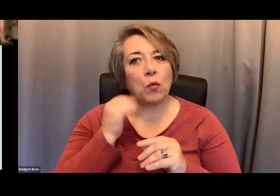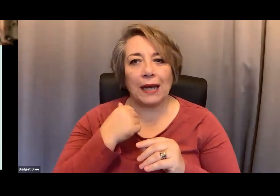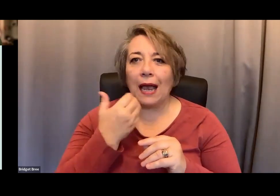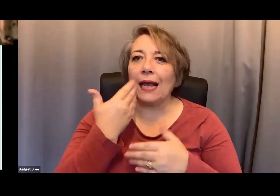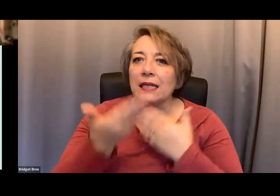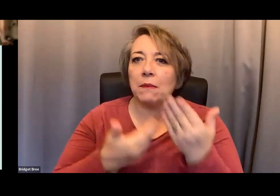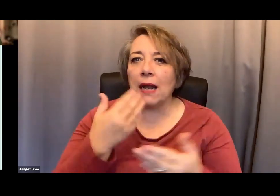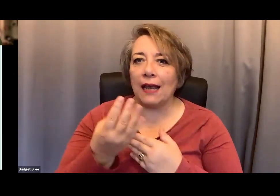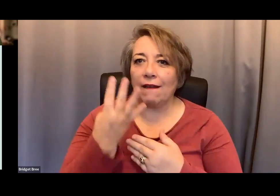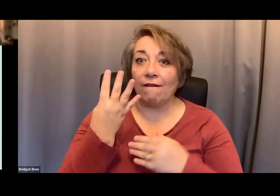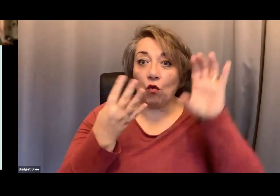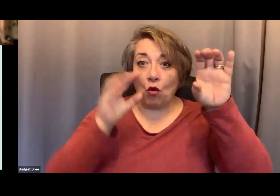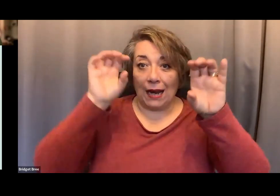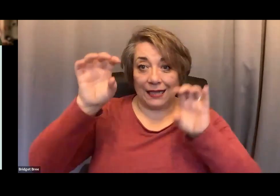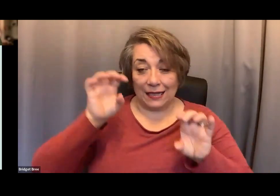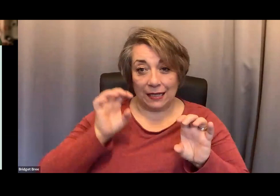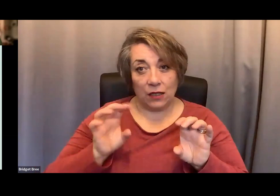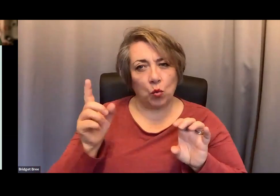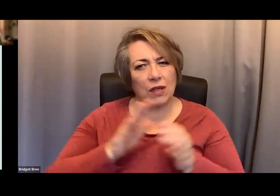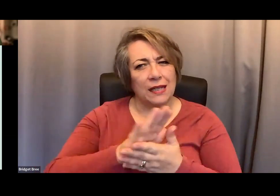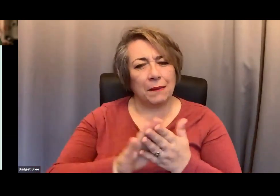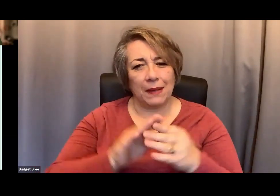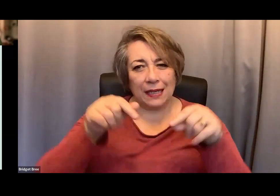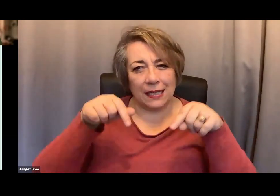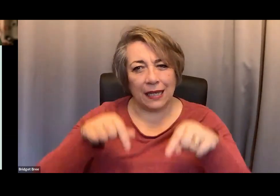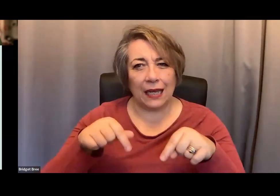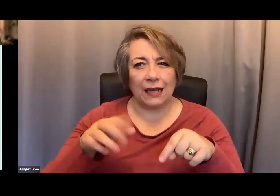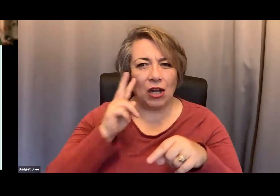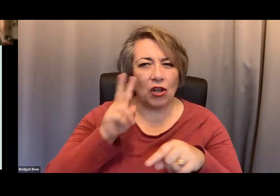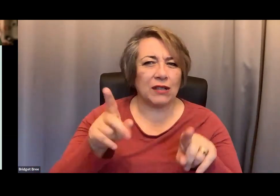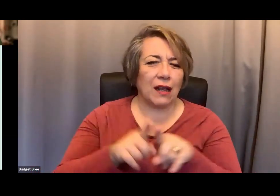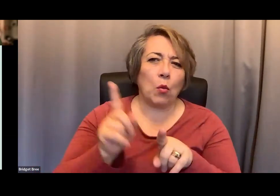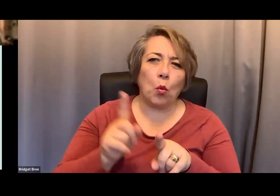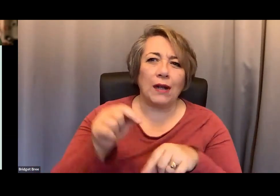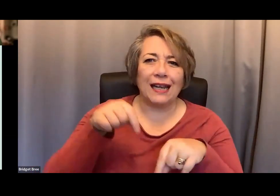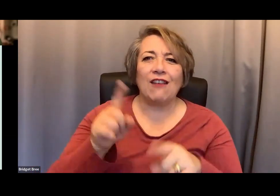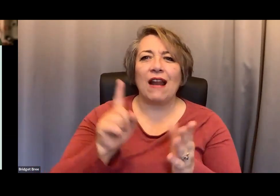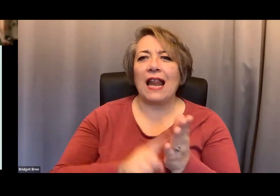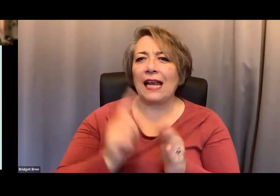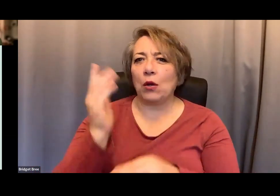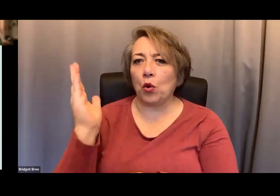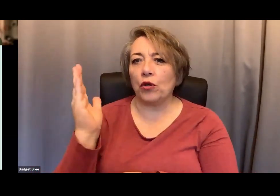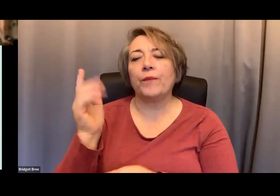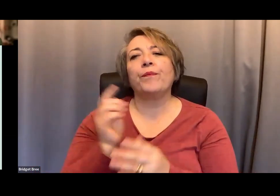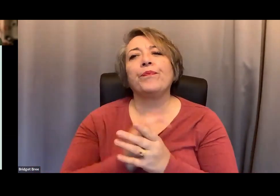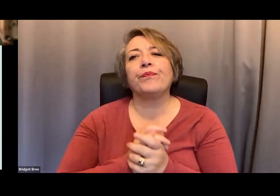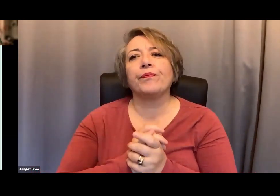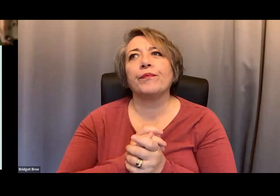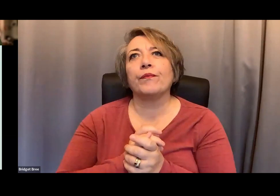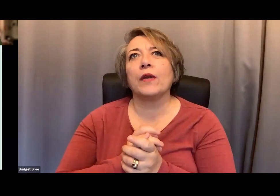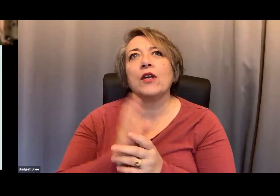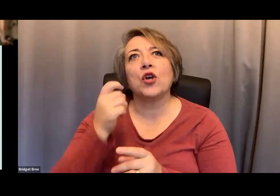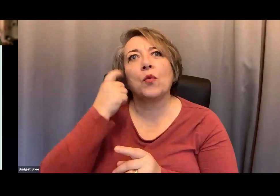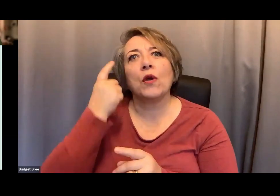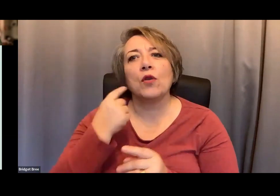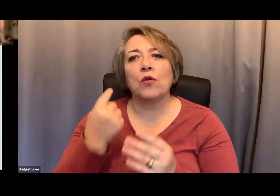doughnut. What did it mean in our place of Ladywood? What did it look like for the people of Ladywood? So we centred the week around Deal's core